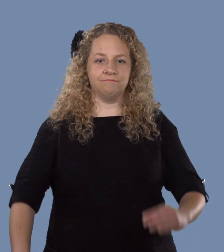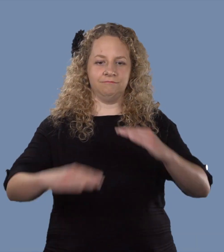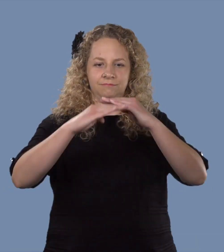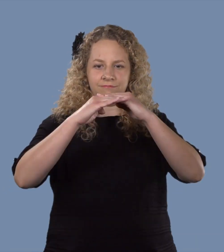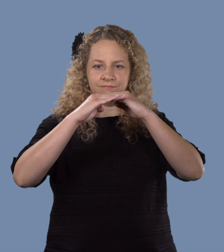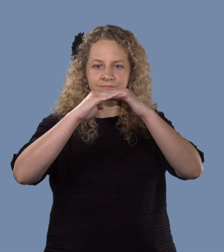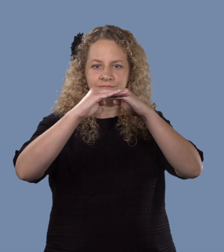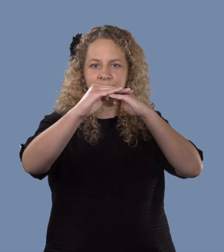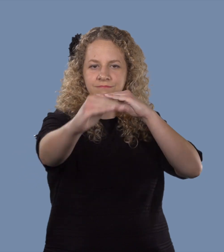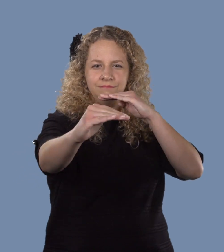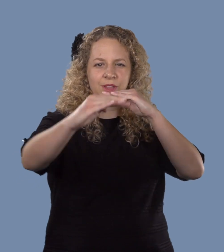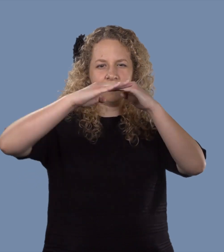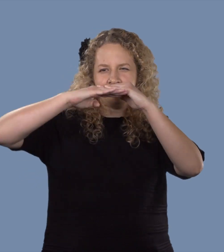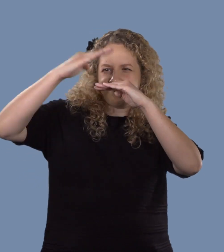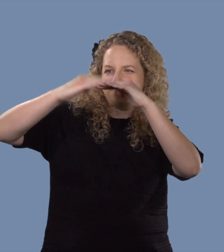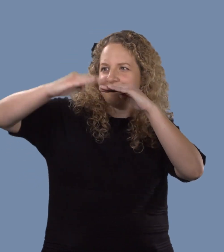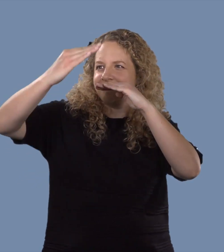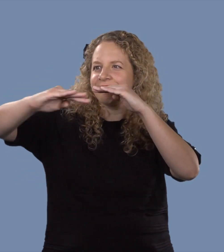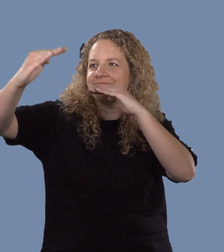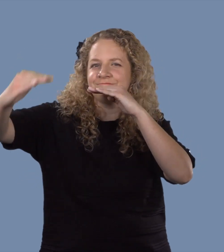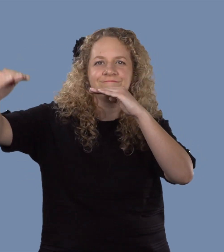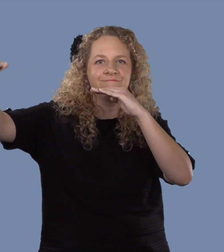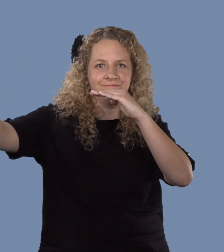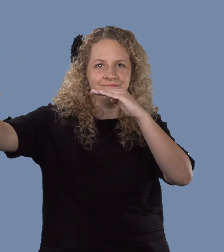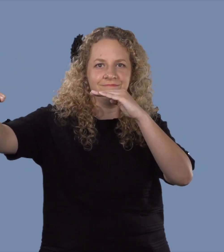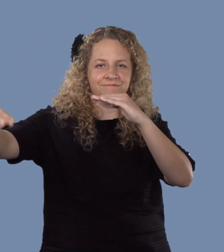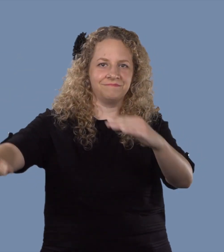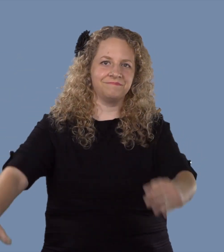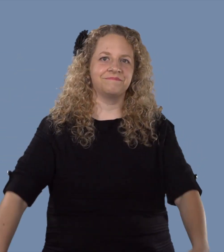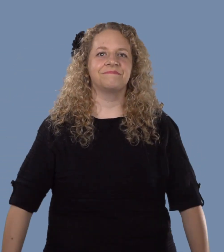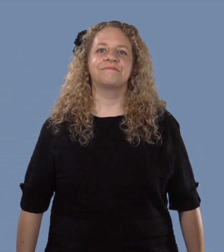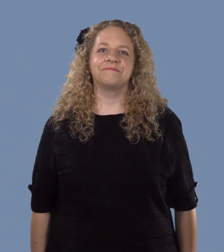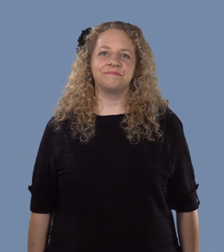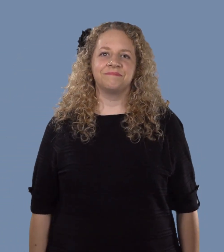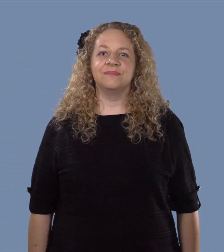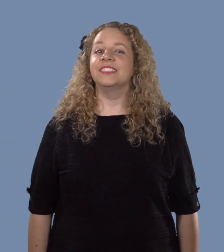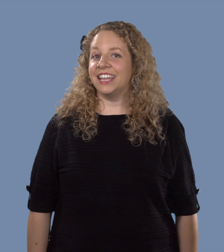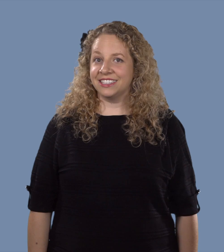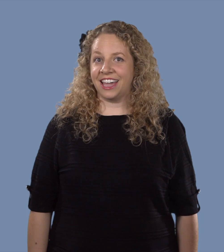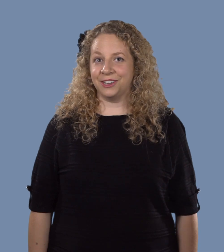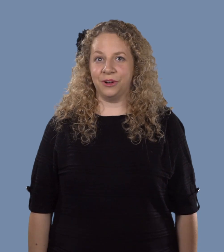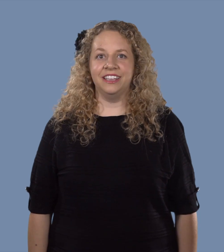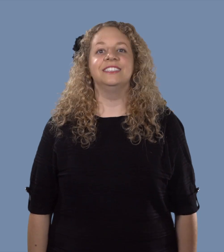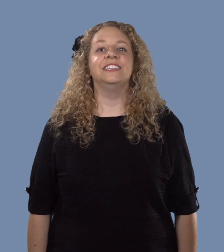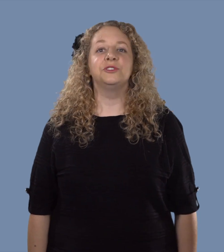The next category is instrumental classifiers. The hand shapes of instrumental classifiers describe how an object is